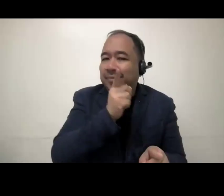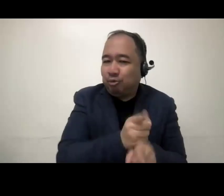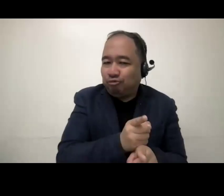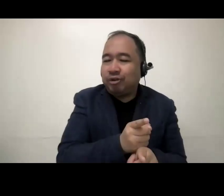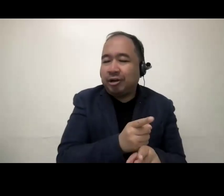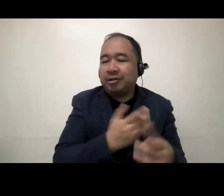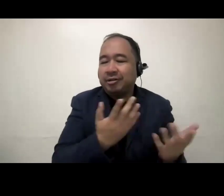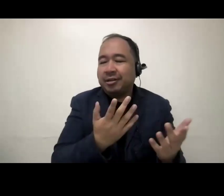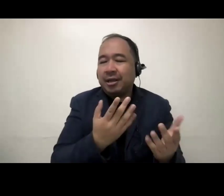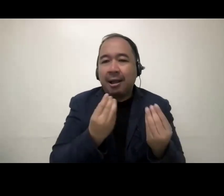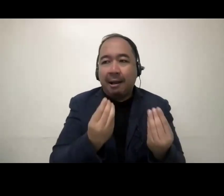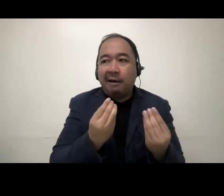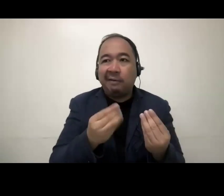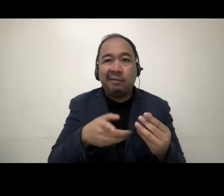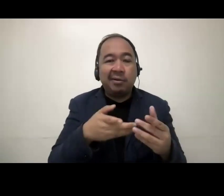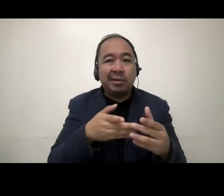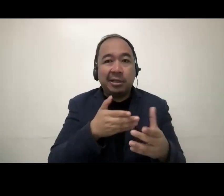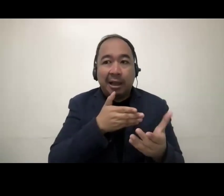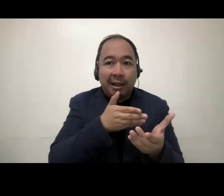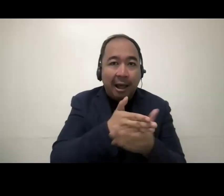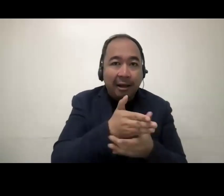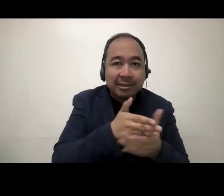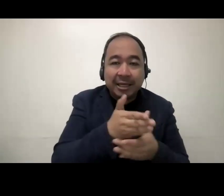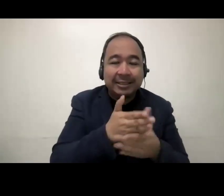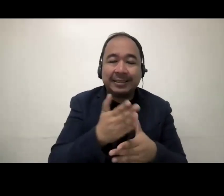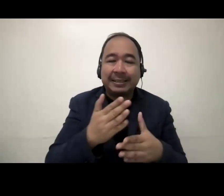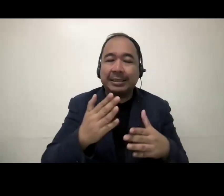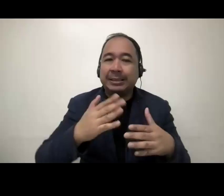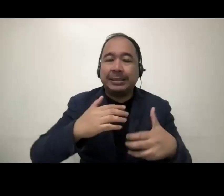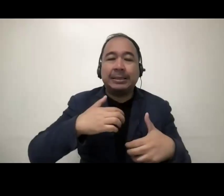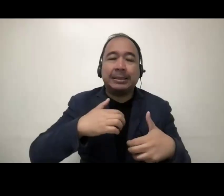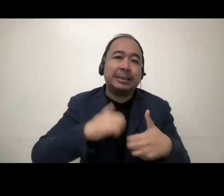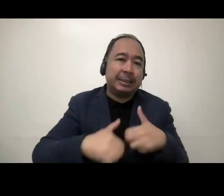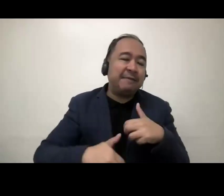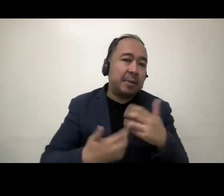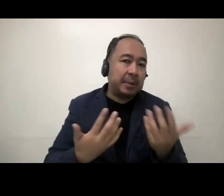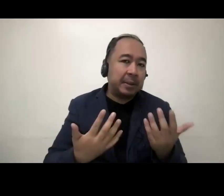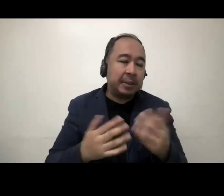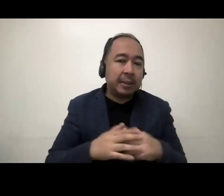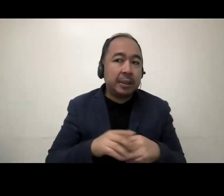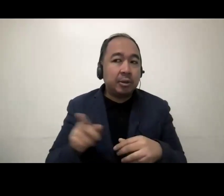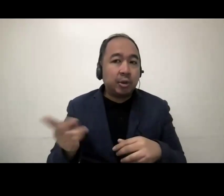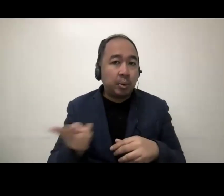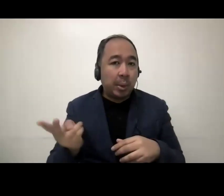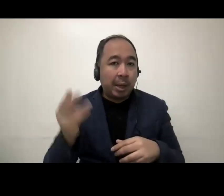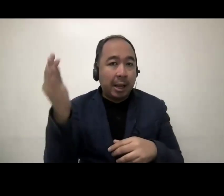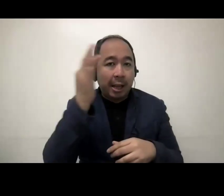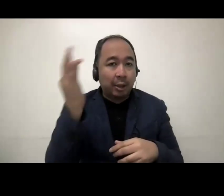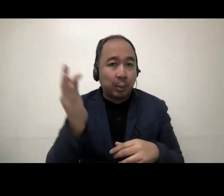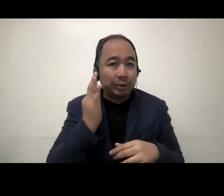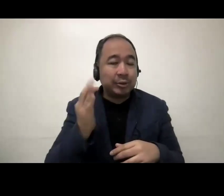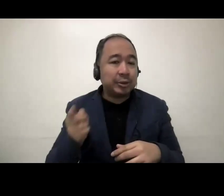how difficult access to us is. Now, the direct question posed by Radhika and Stephanie